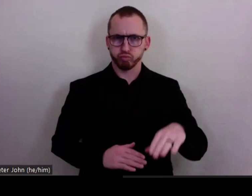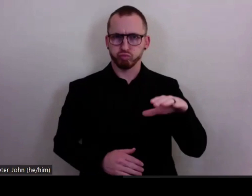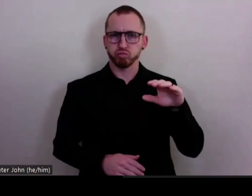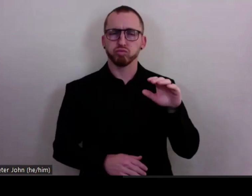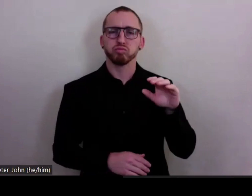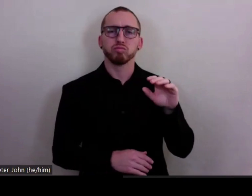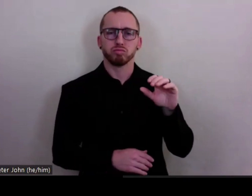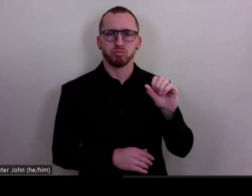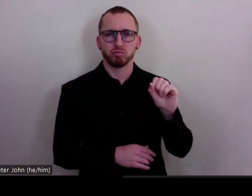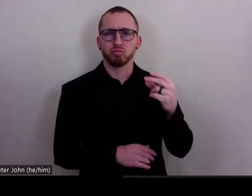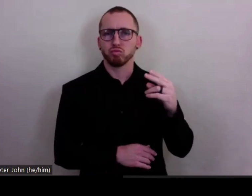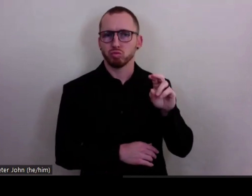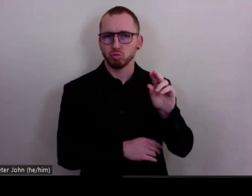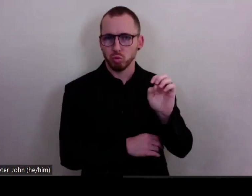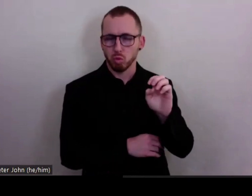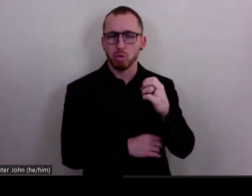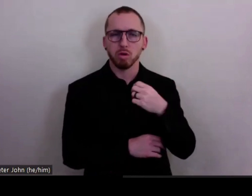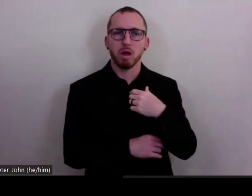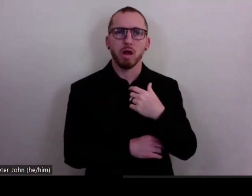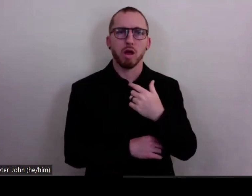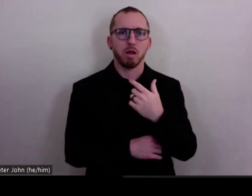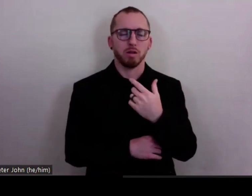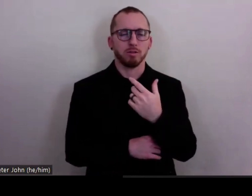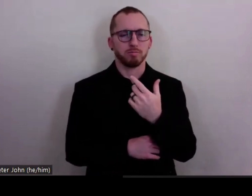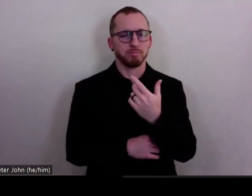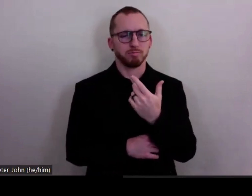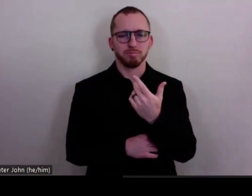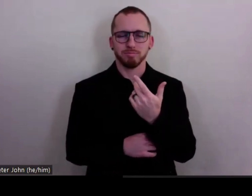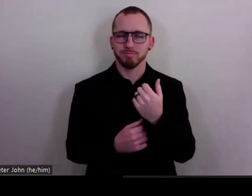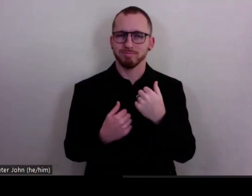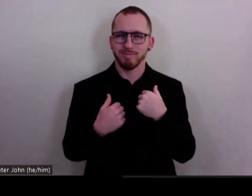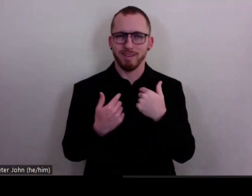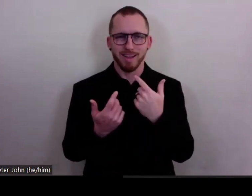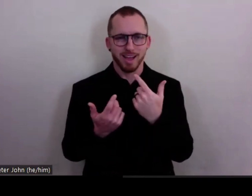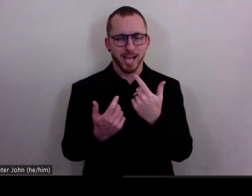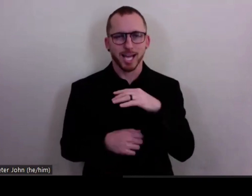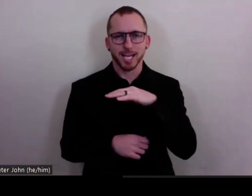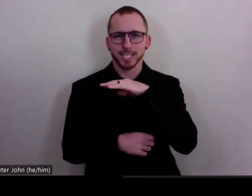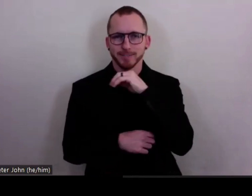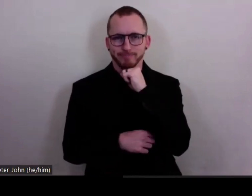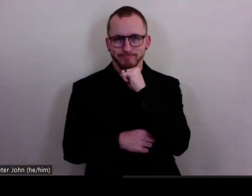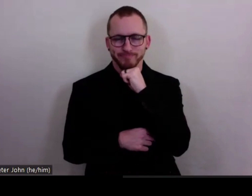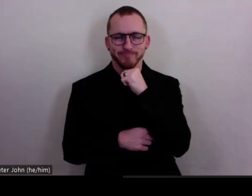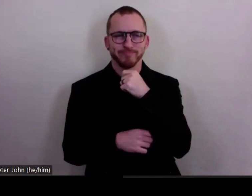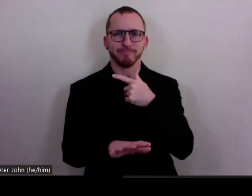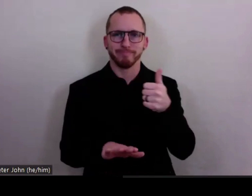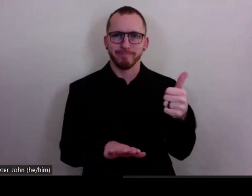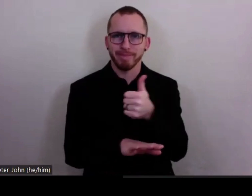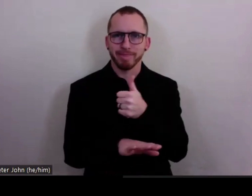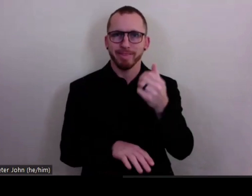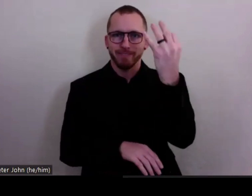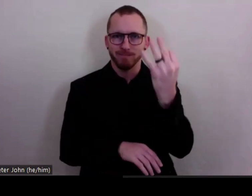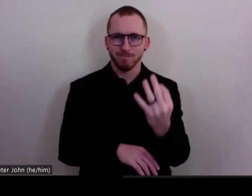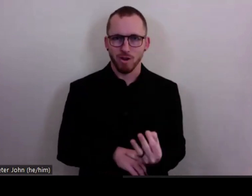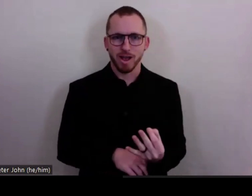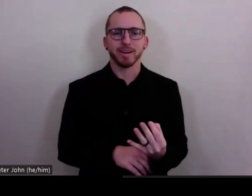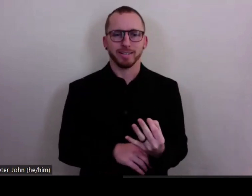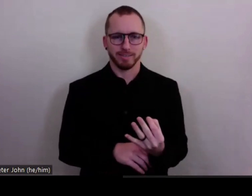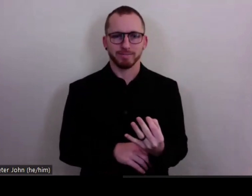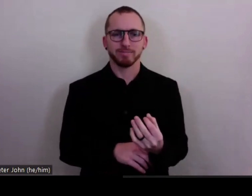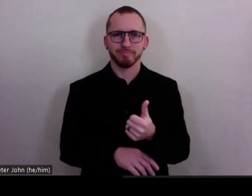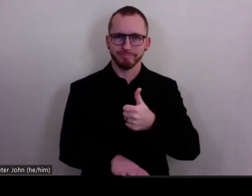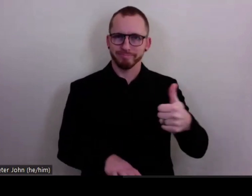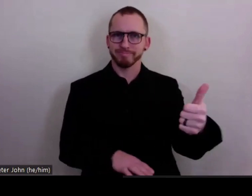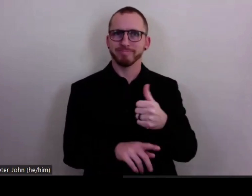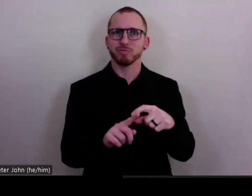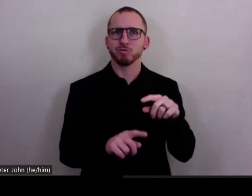every Friday to Virginia. Yeah, in the summertime, that was kind of a weird thing, which I've learned. And so